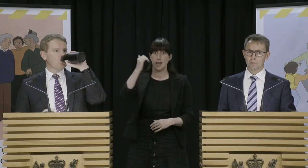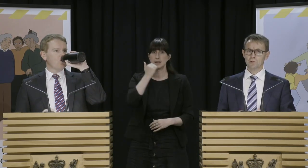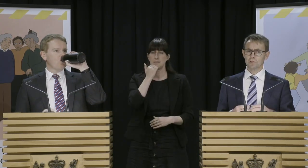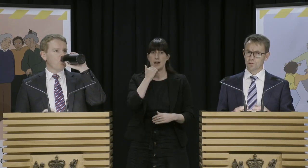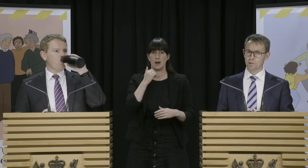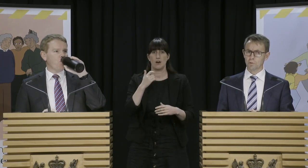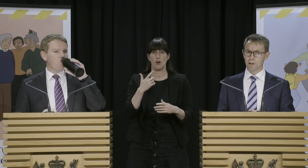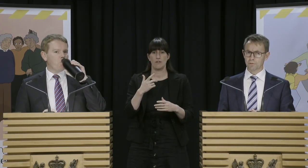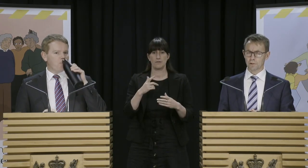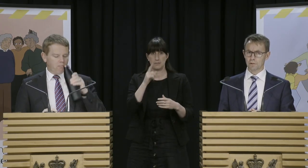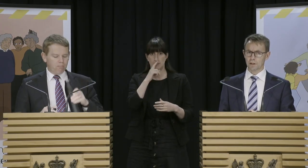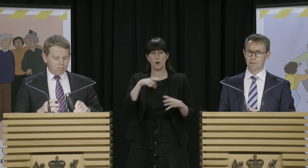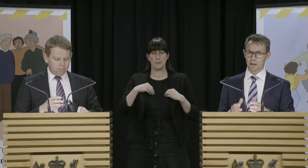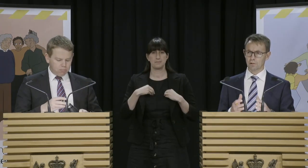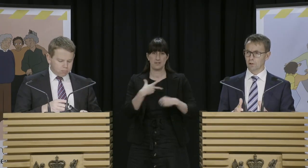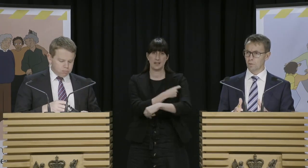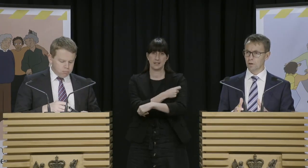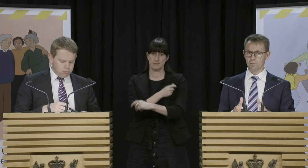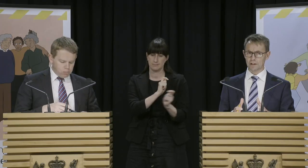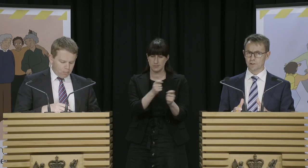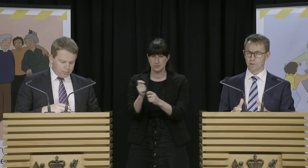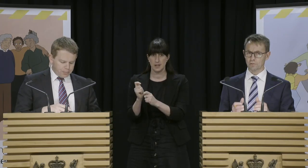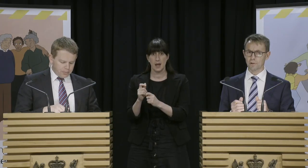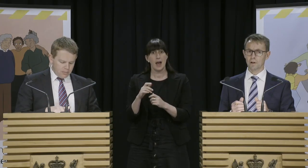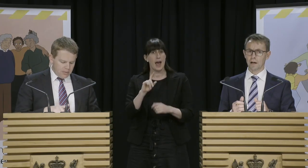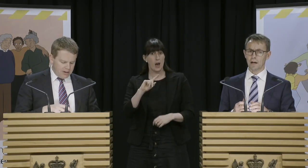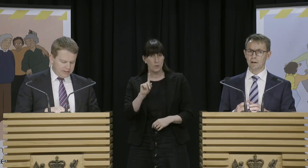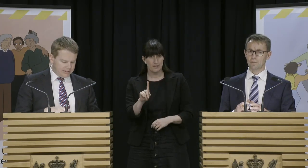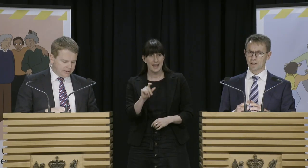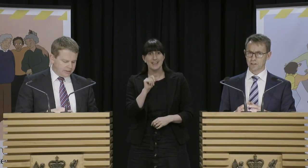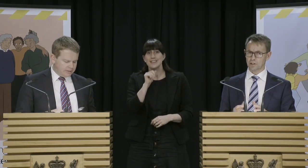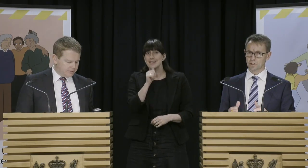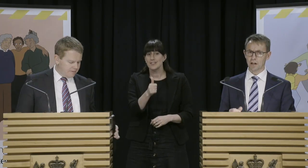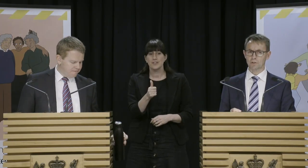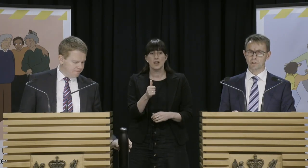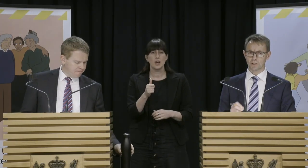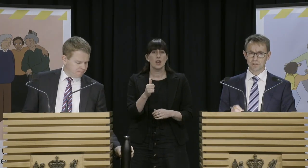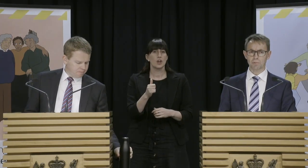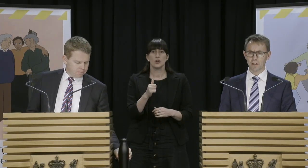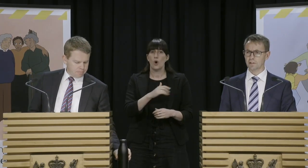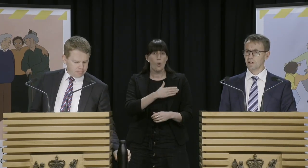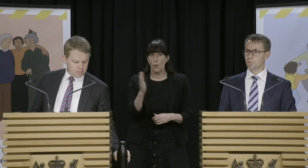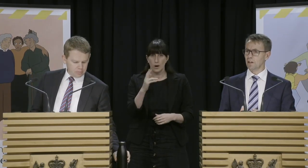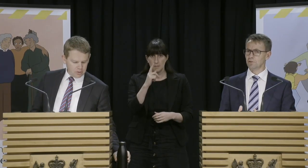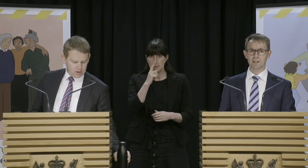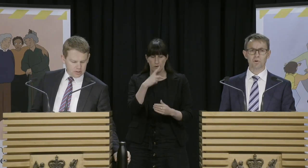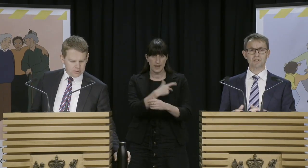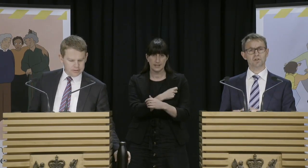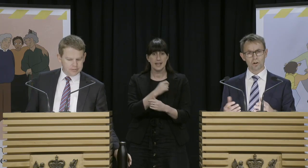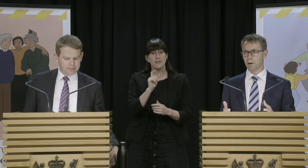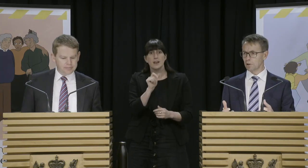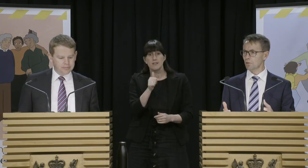However, there is considerable benefit even at lower rates of vaccination coverage, except that we